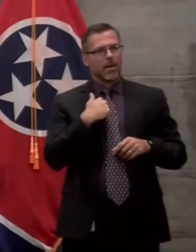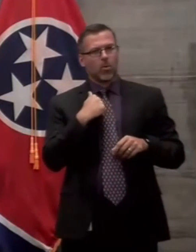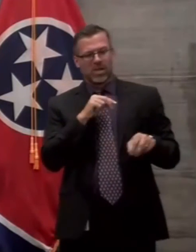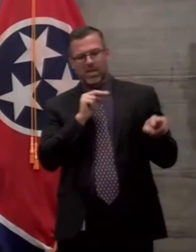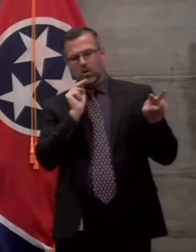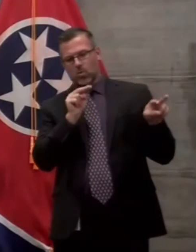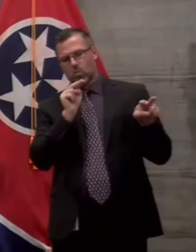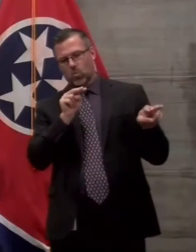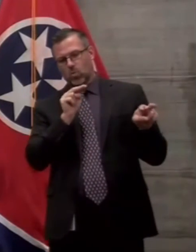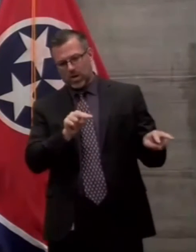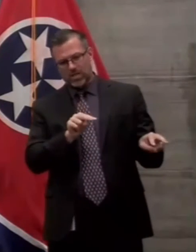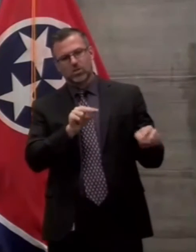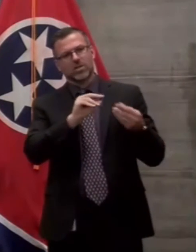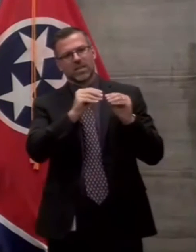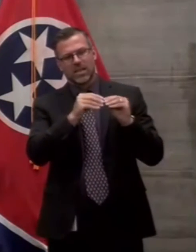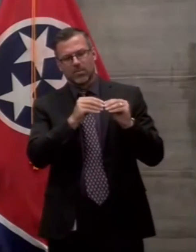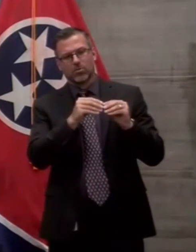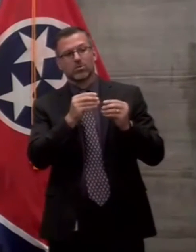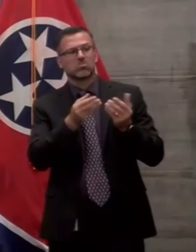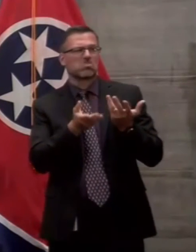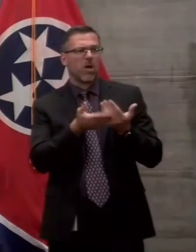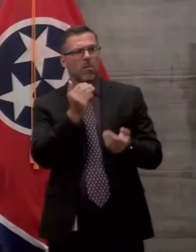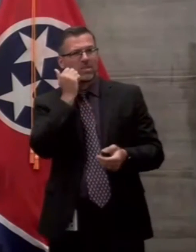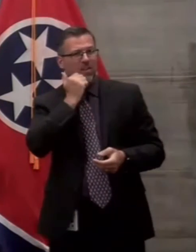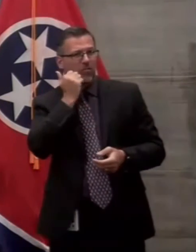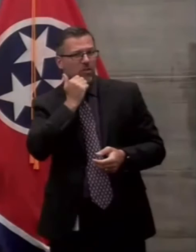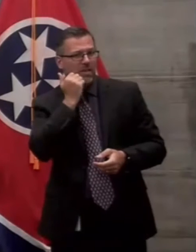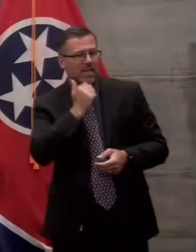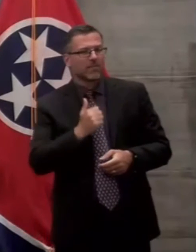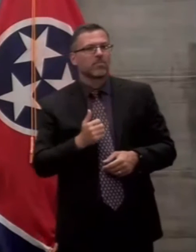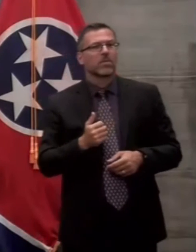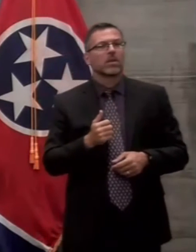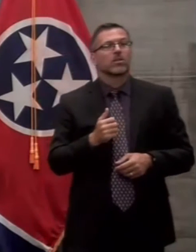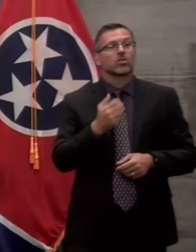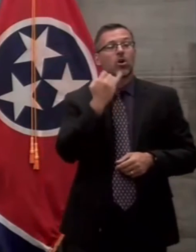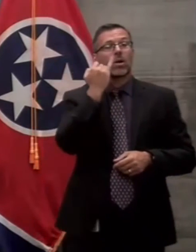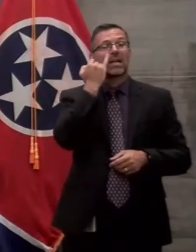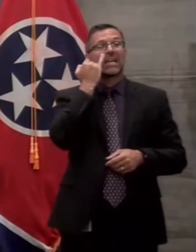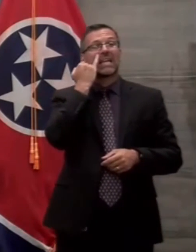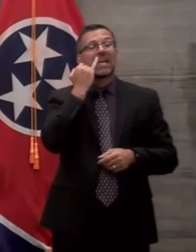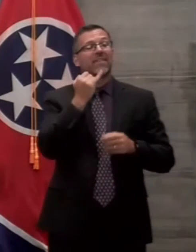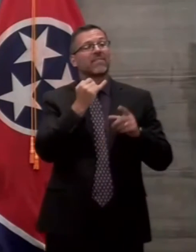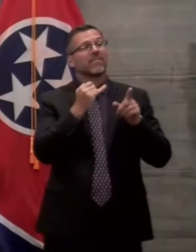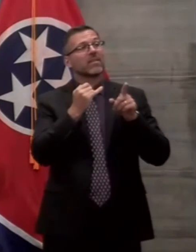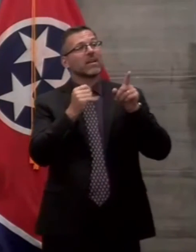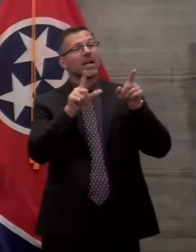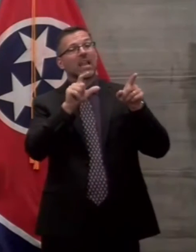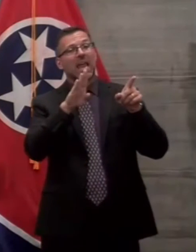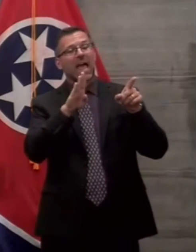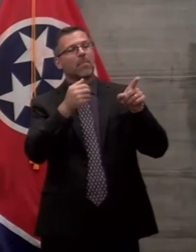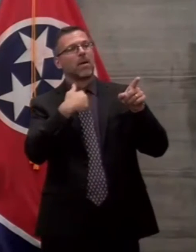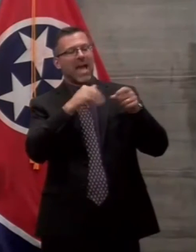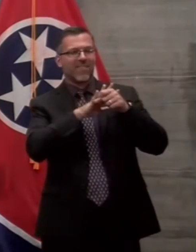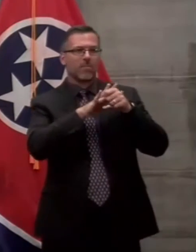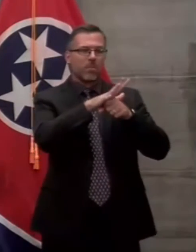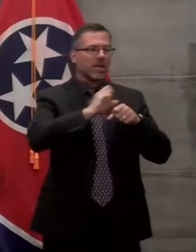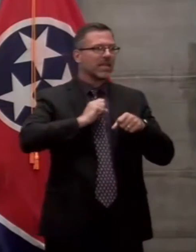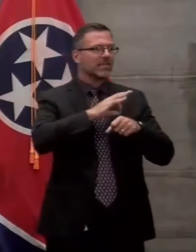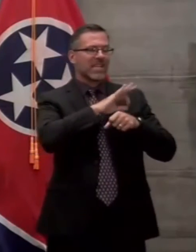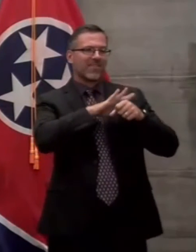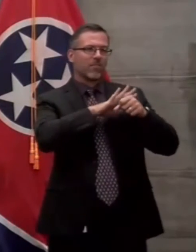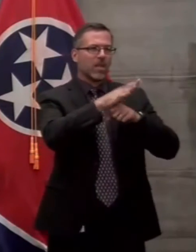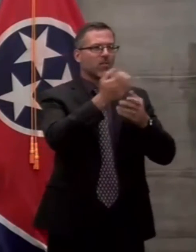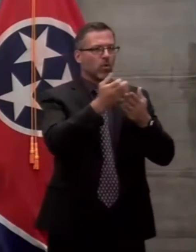on a daily basis so we can direct samples to the labs that have the most capacity and the shortest turnaround